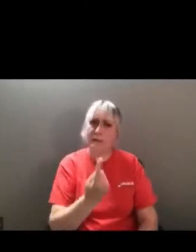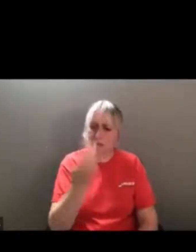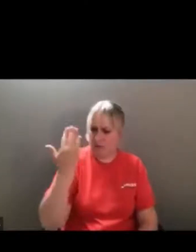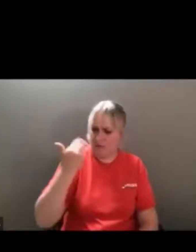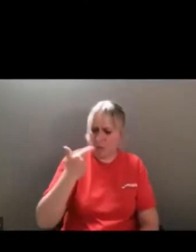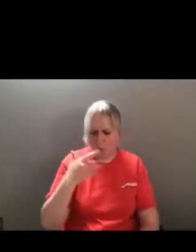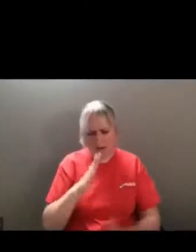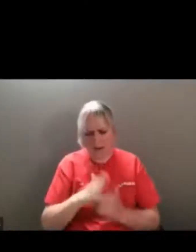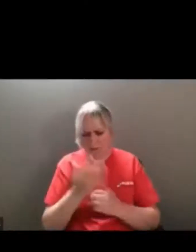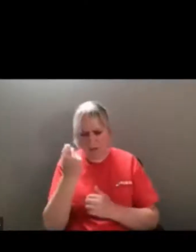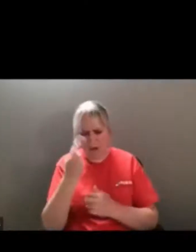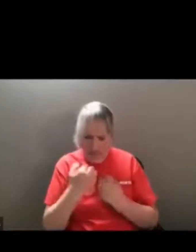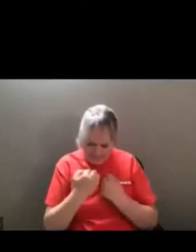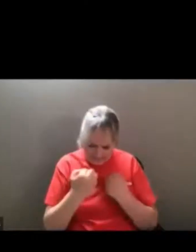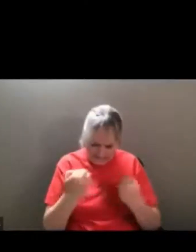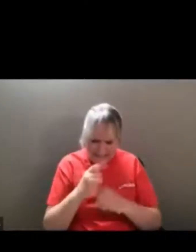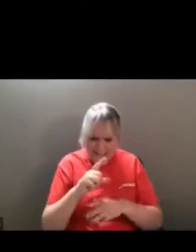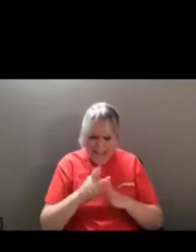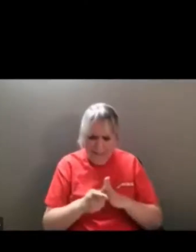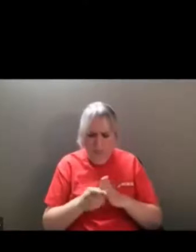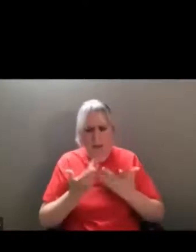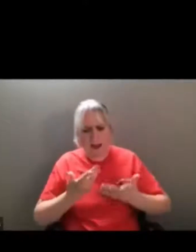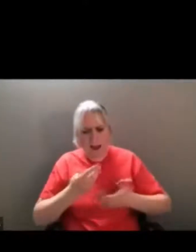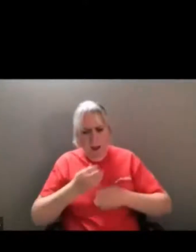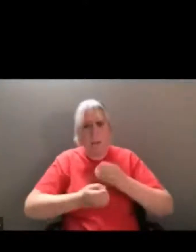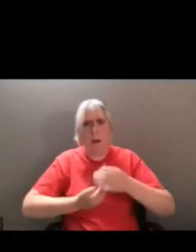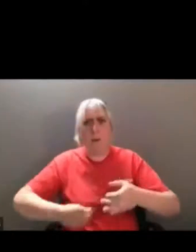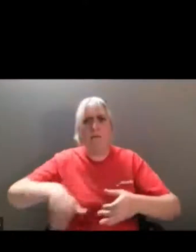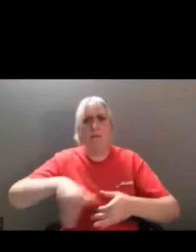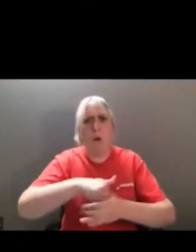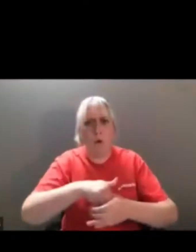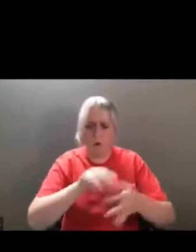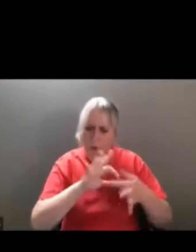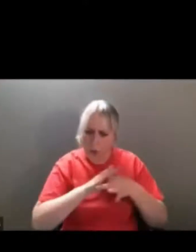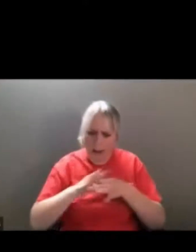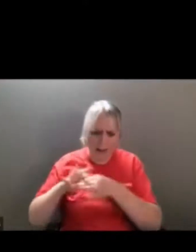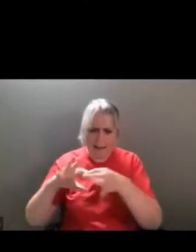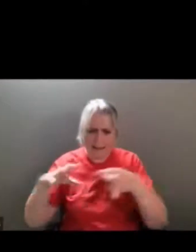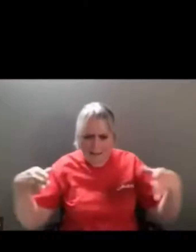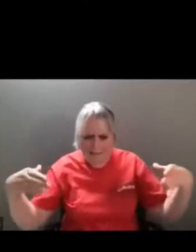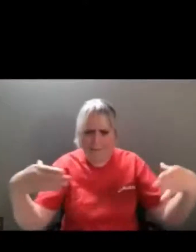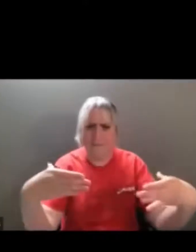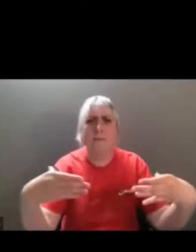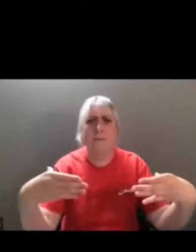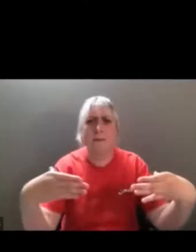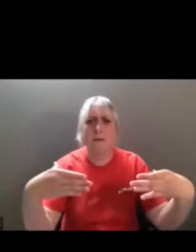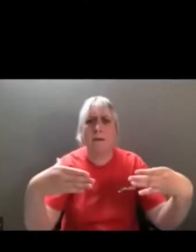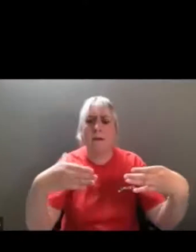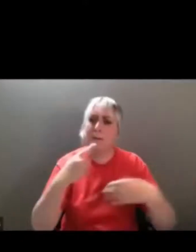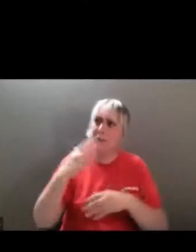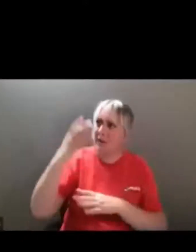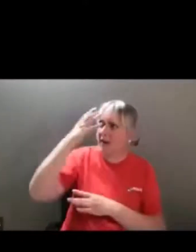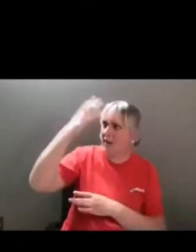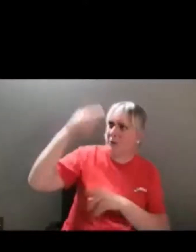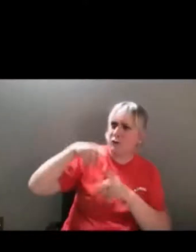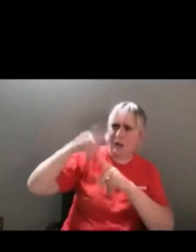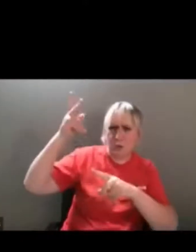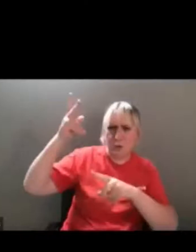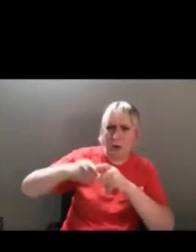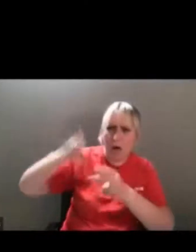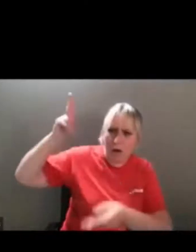disabled have become involved in collective action against attempts by the UK government to cut and deny social security